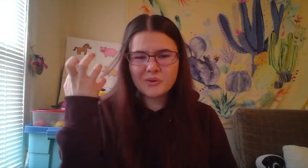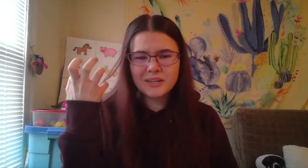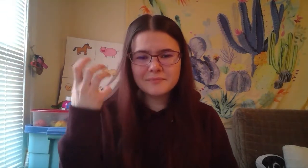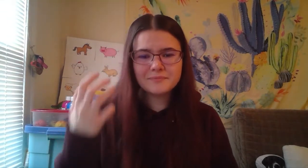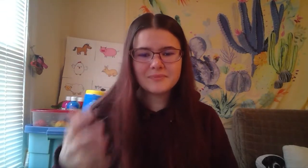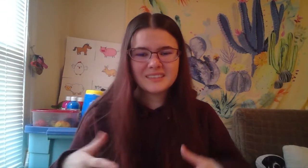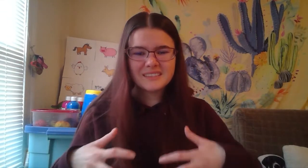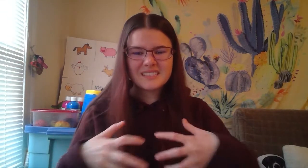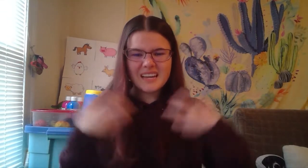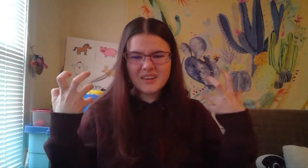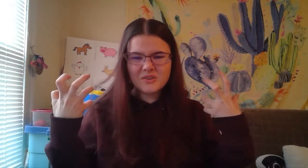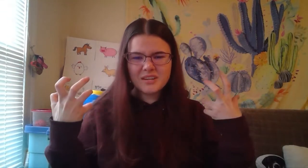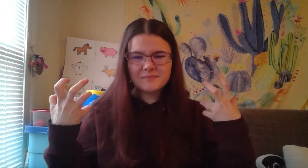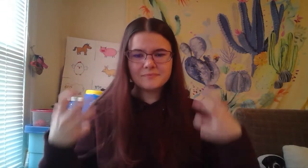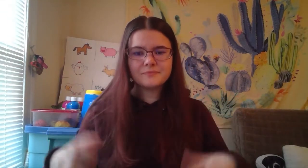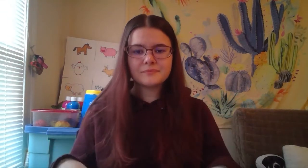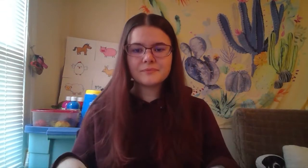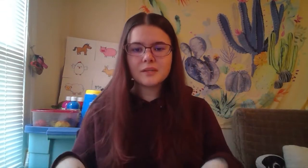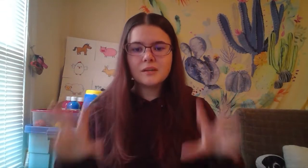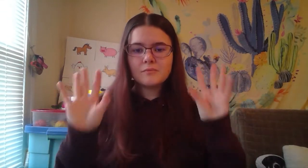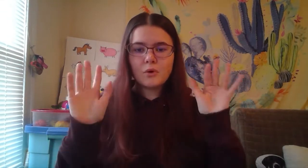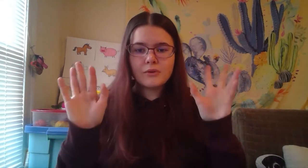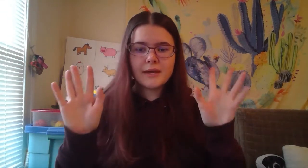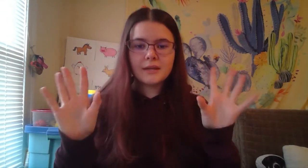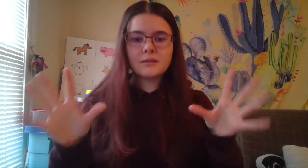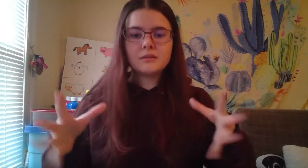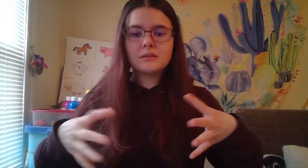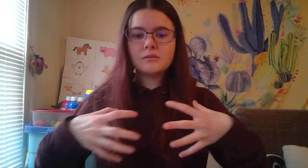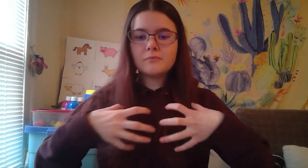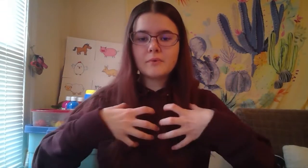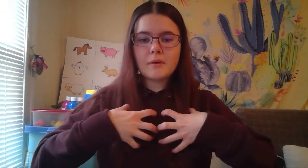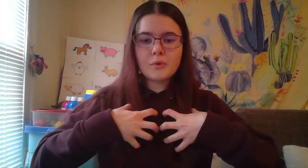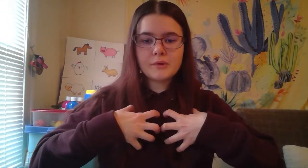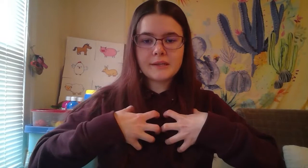Angry. Angry. Both hands pulling